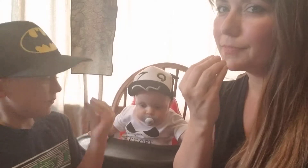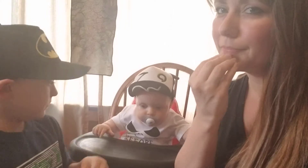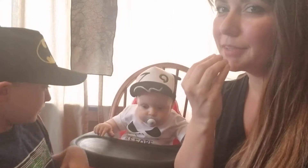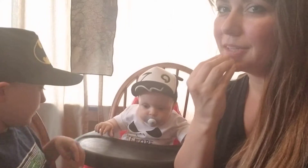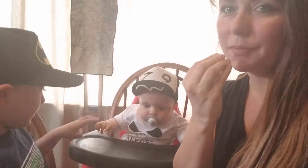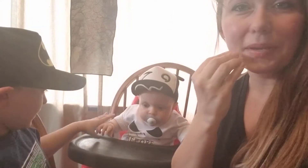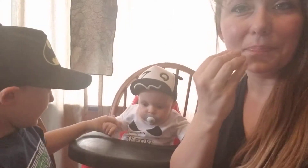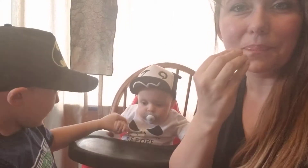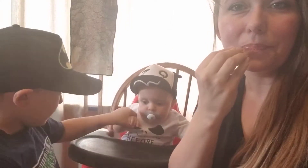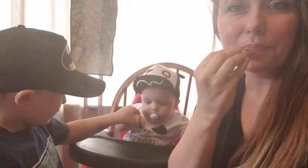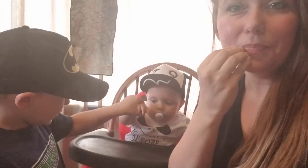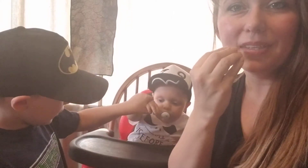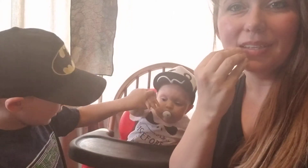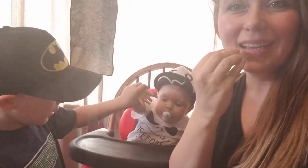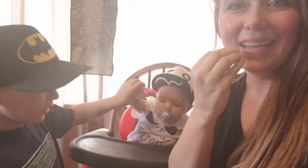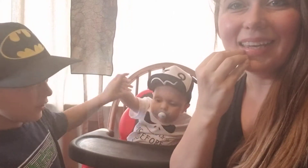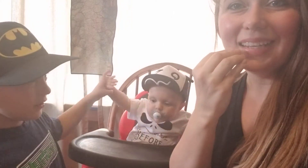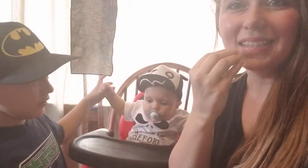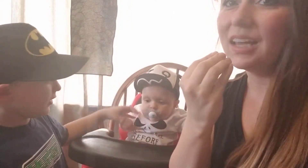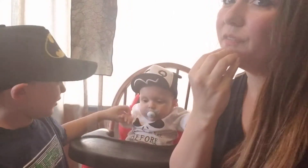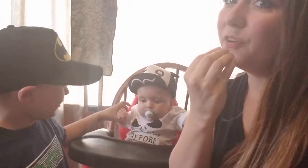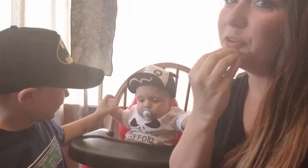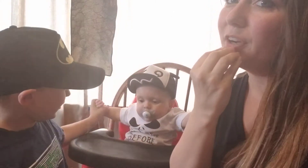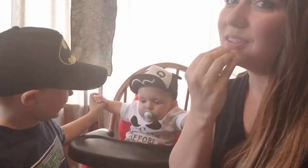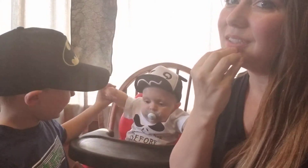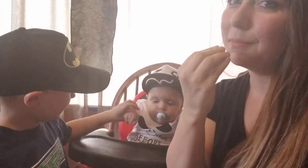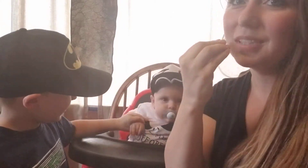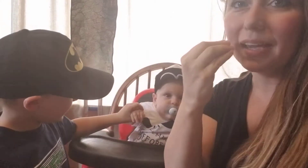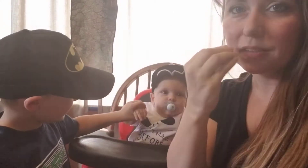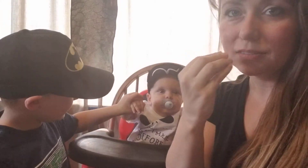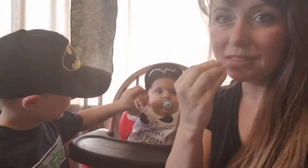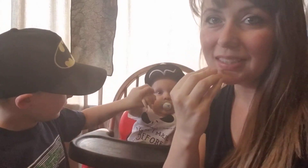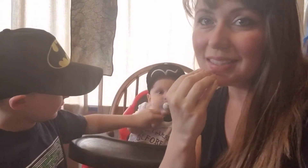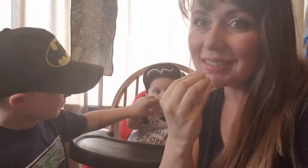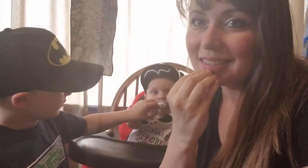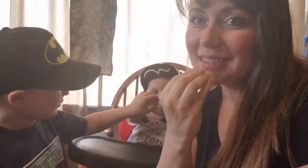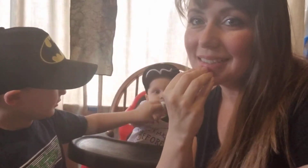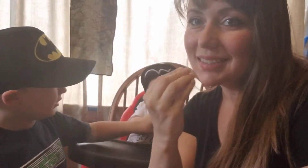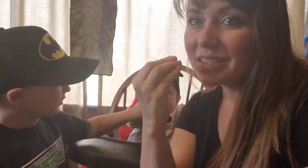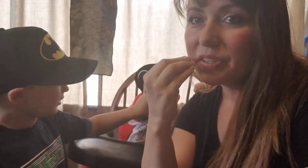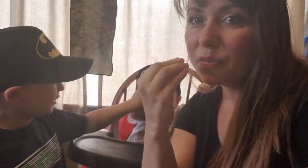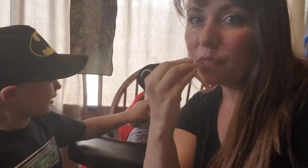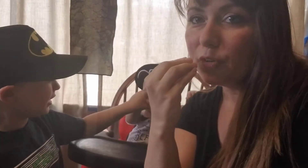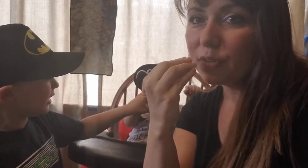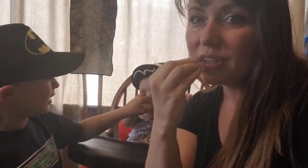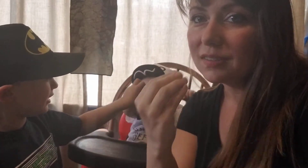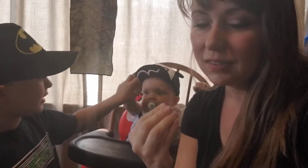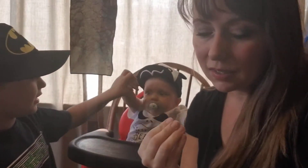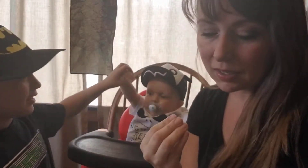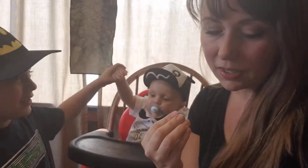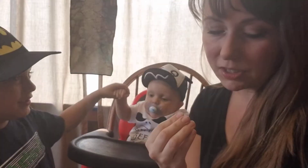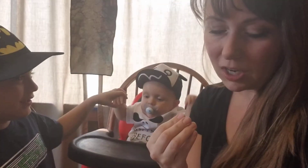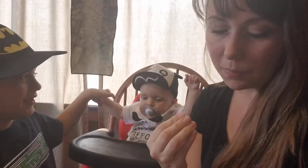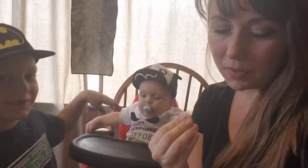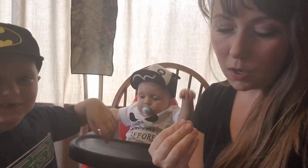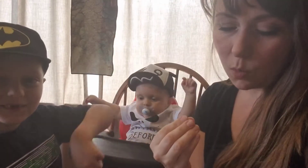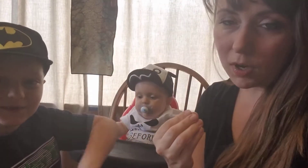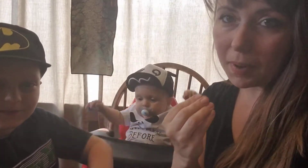That's right. Eat and food are the same sign. Eat and food. Good job. What about